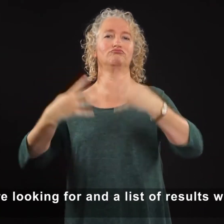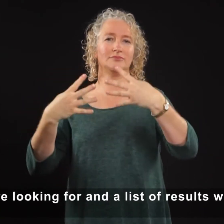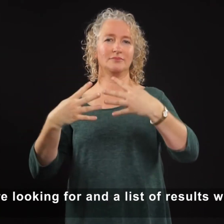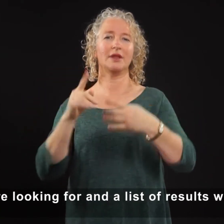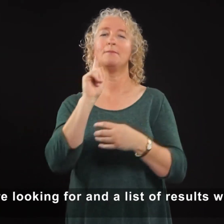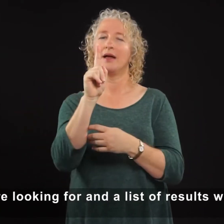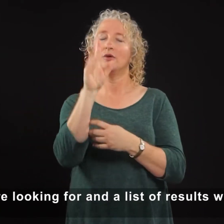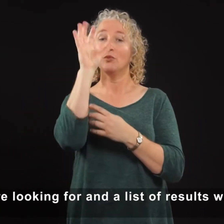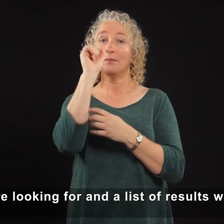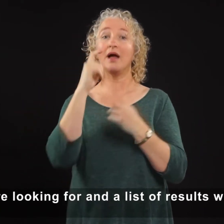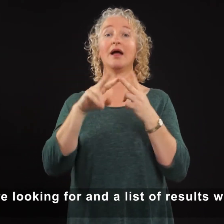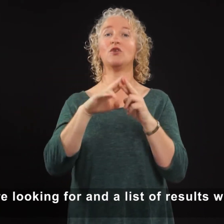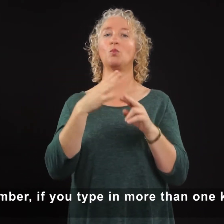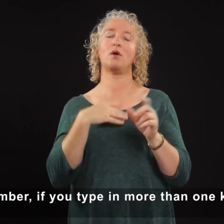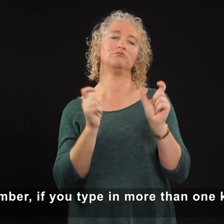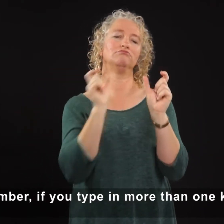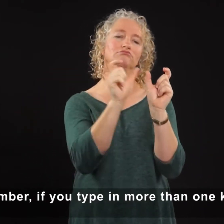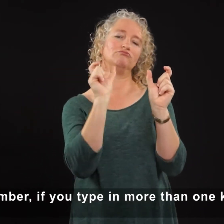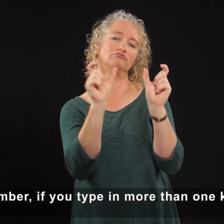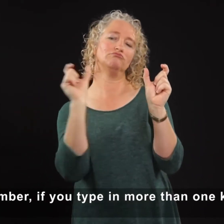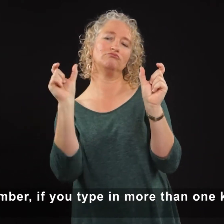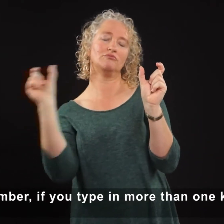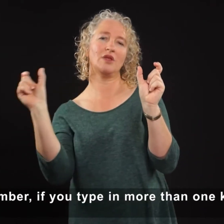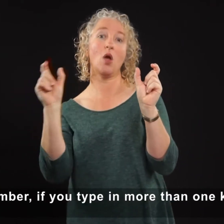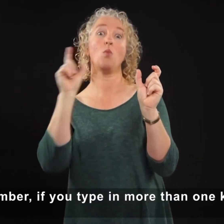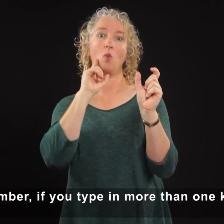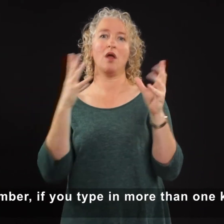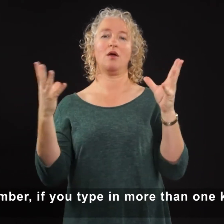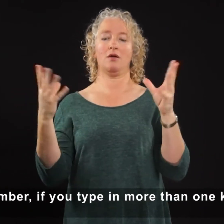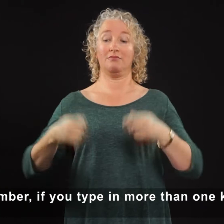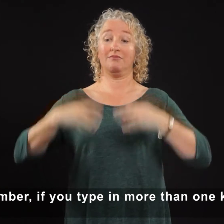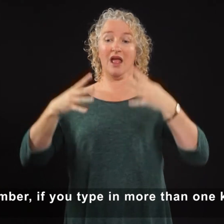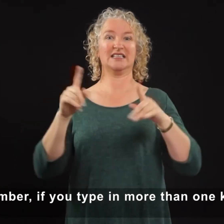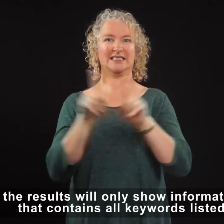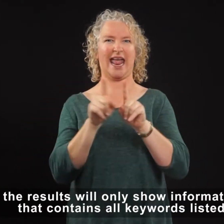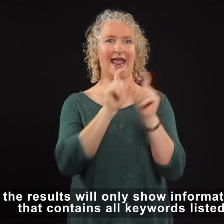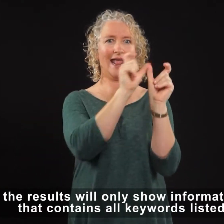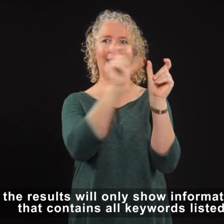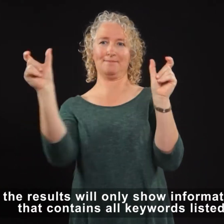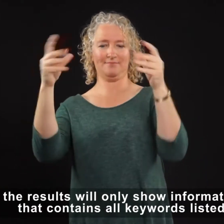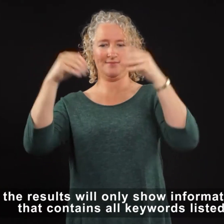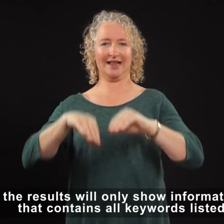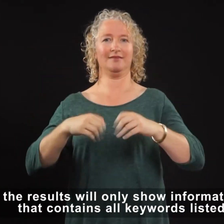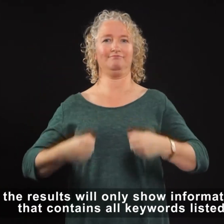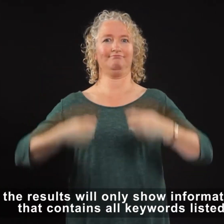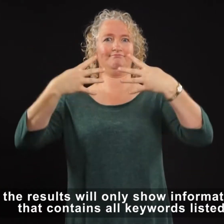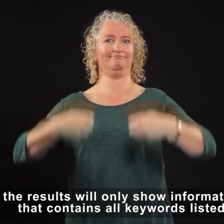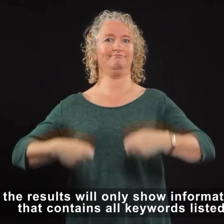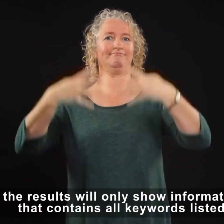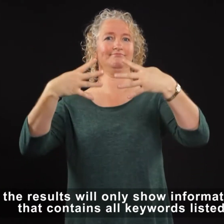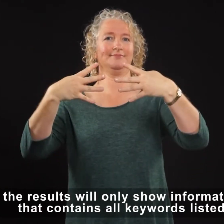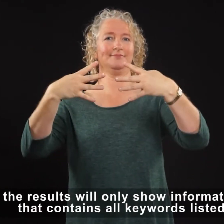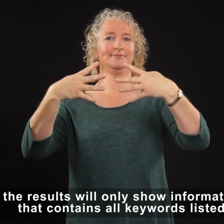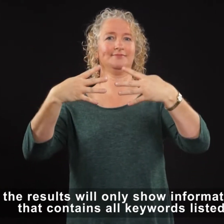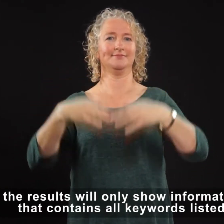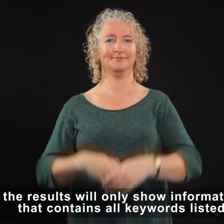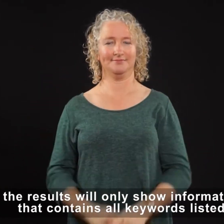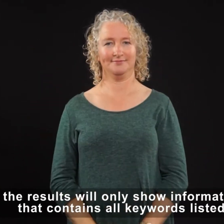results will appear. Remember, if you type in more than one keyword, the results will only show information that contains all